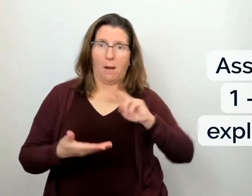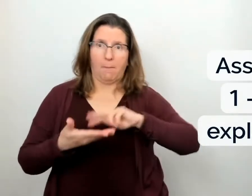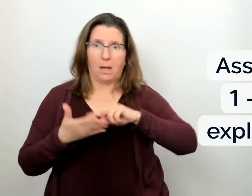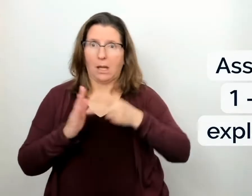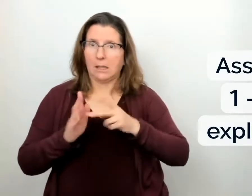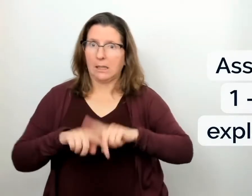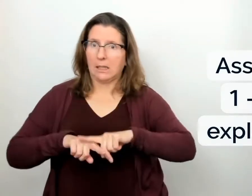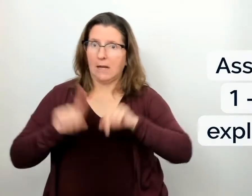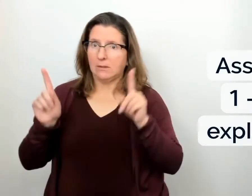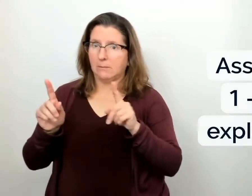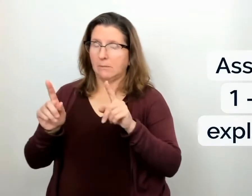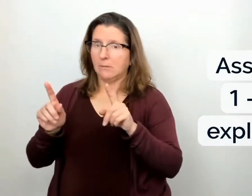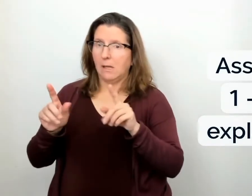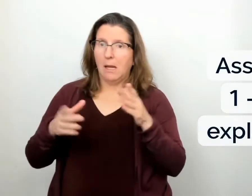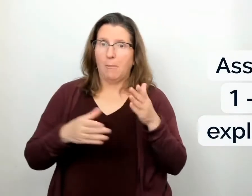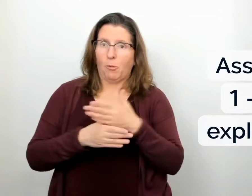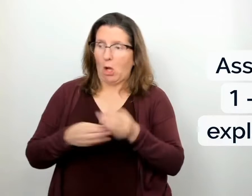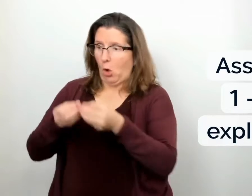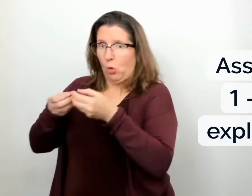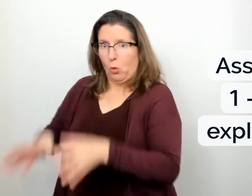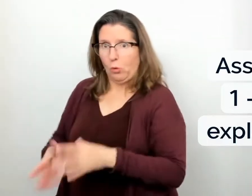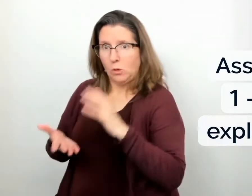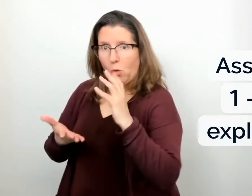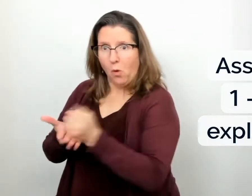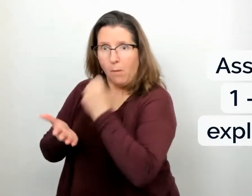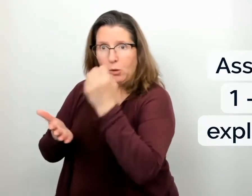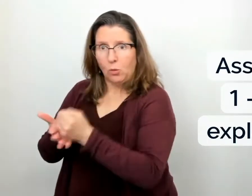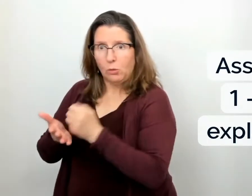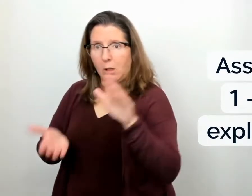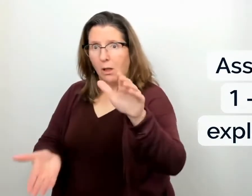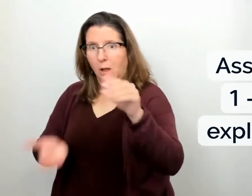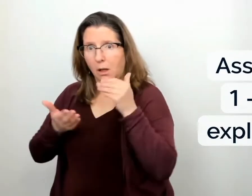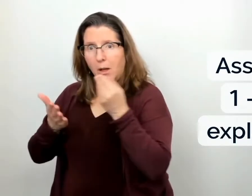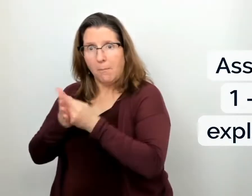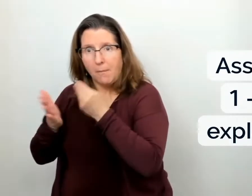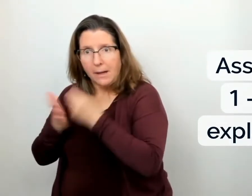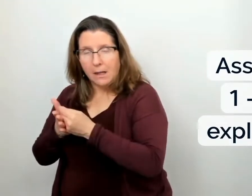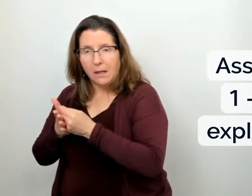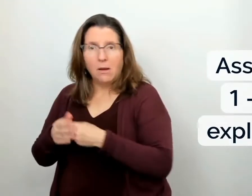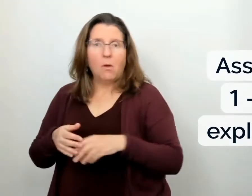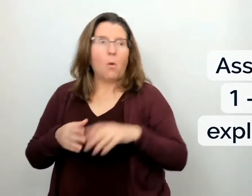Will today's mark mean the difference between losing some windfall or getting it?